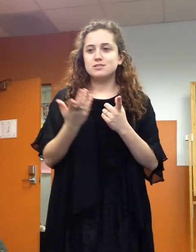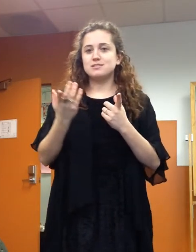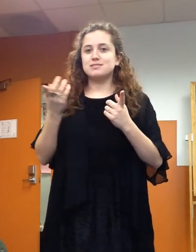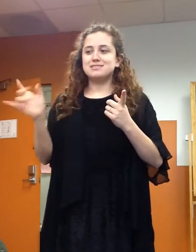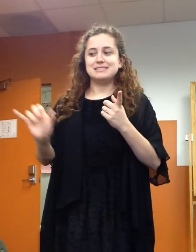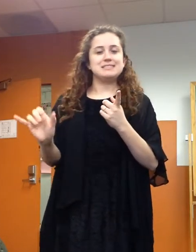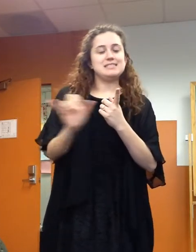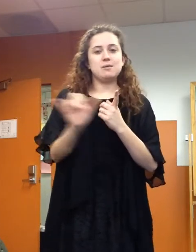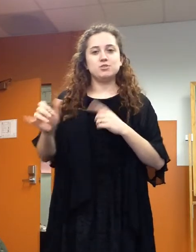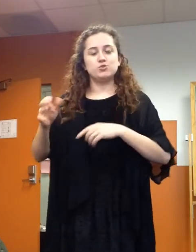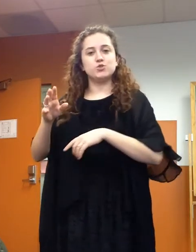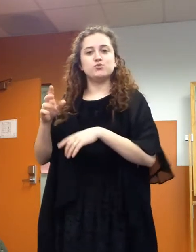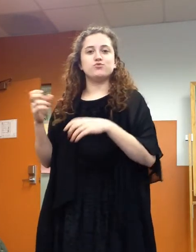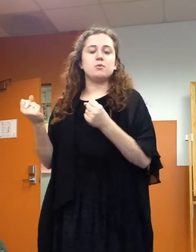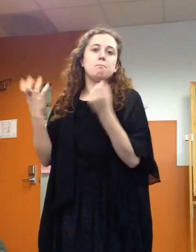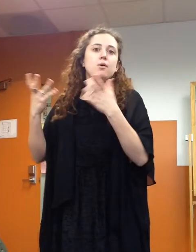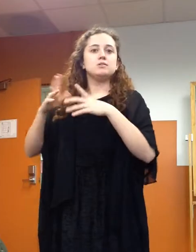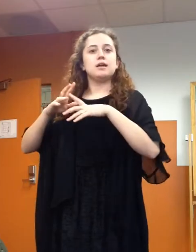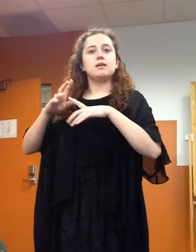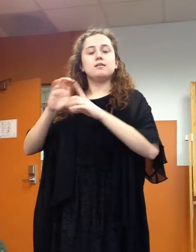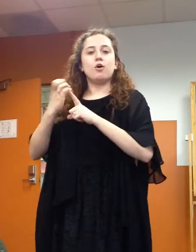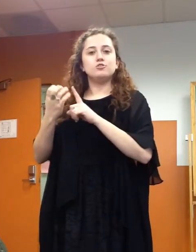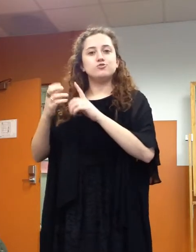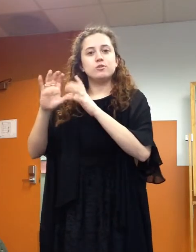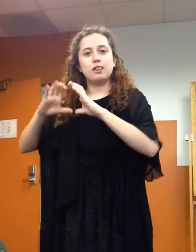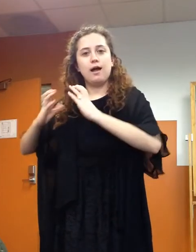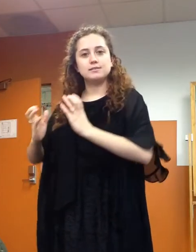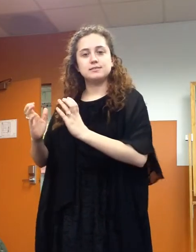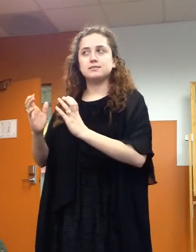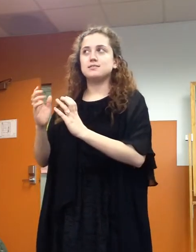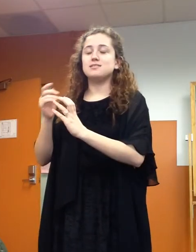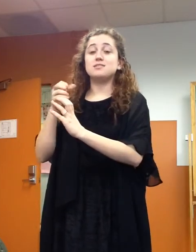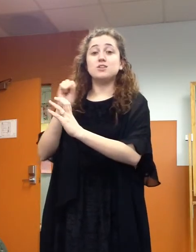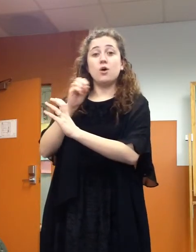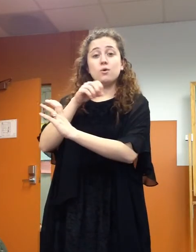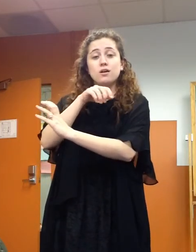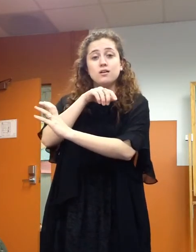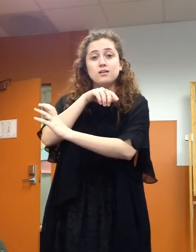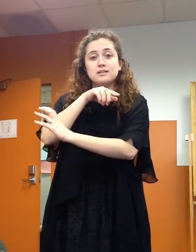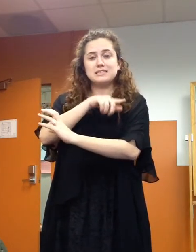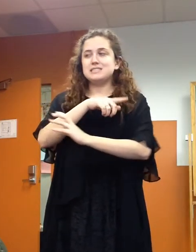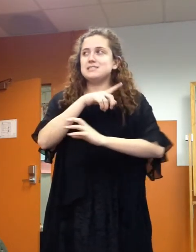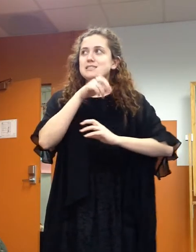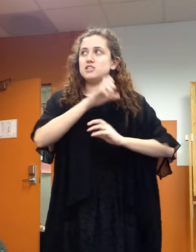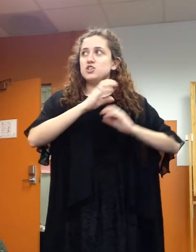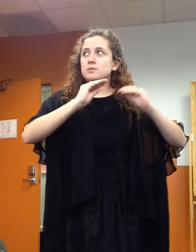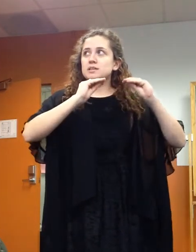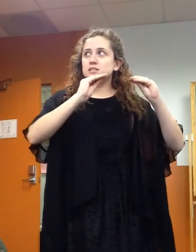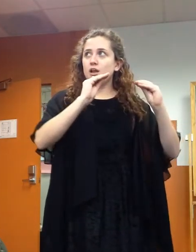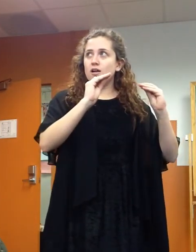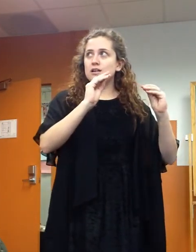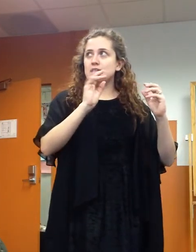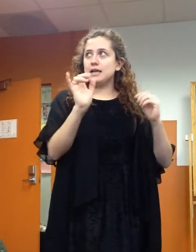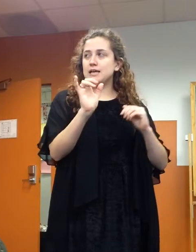way history was taught is that Western Civ was the broad